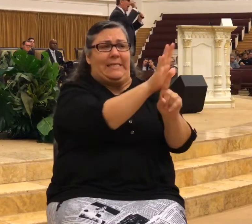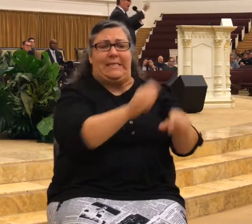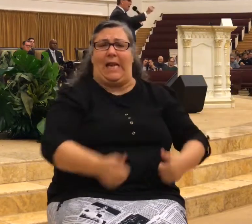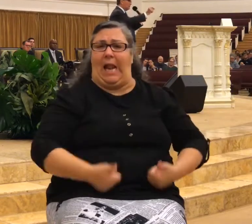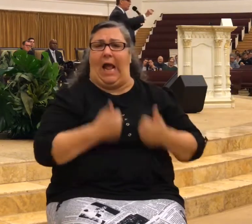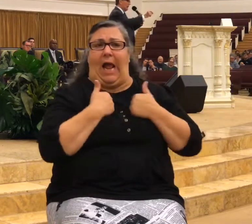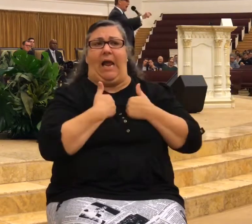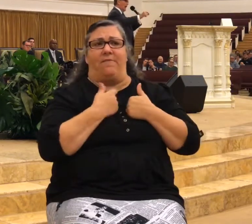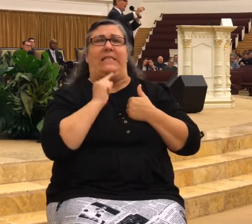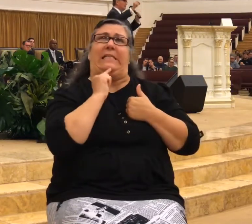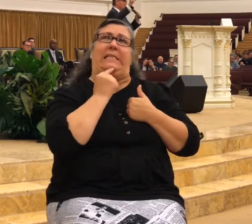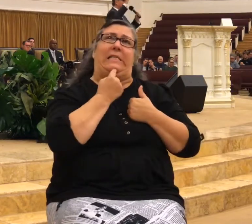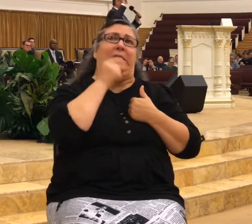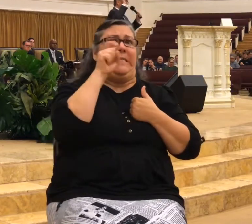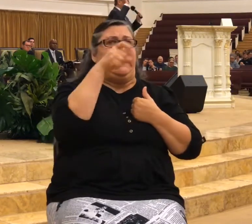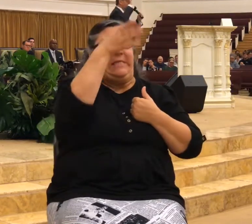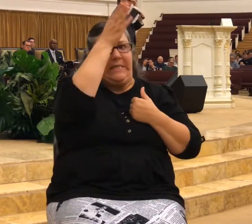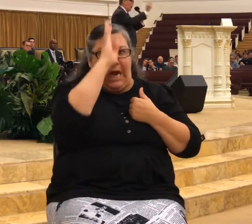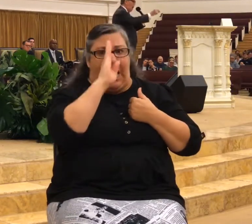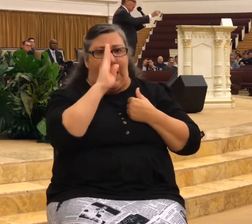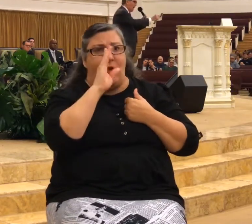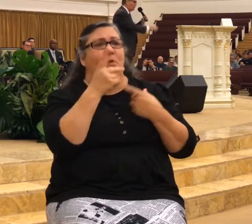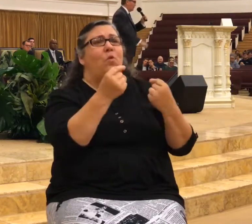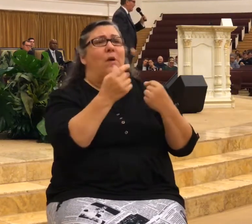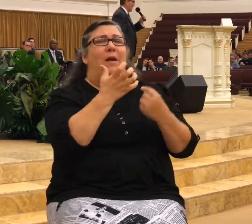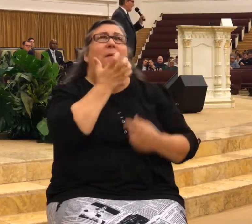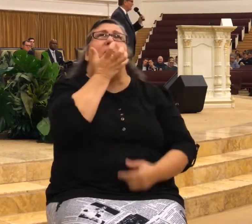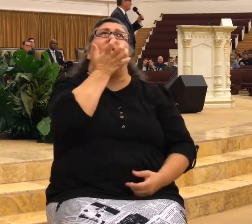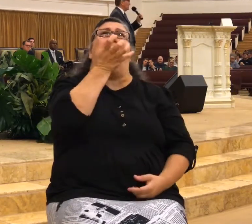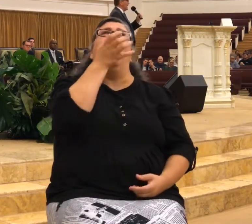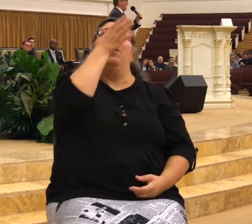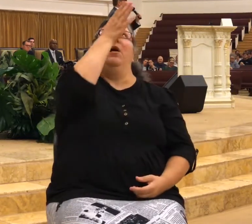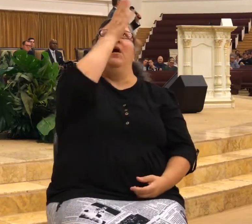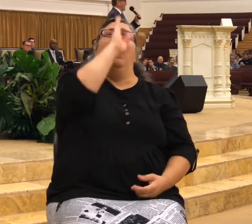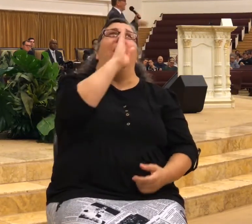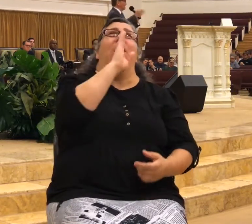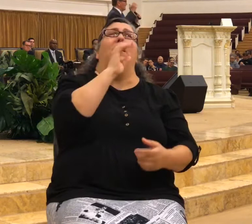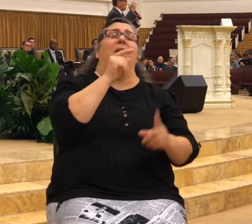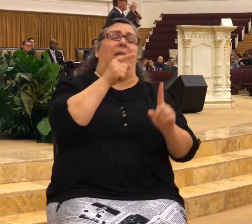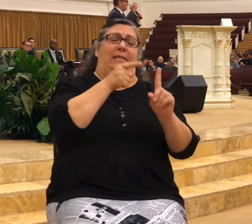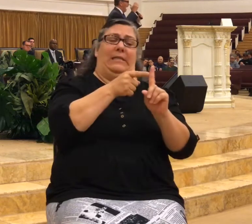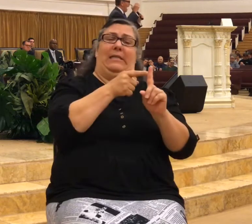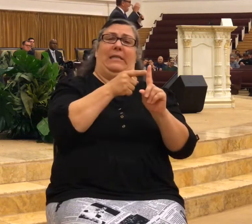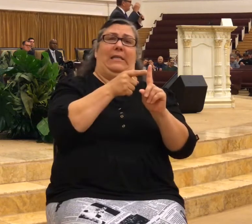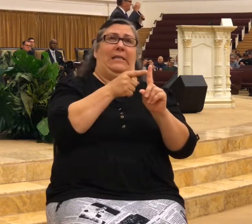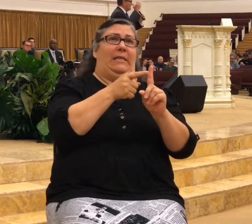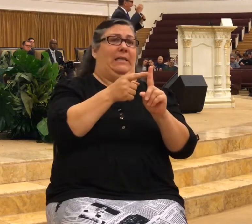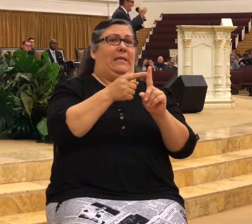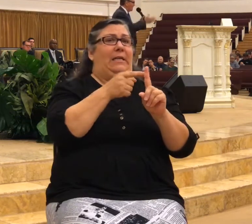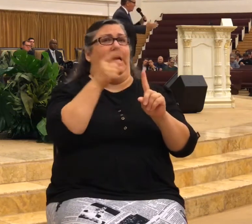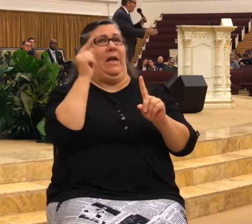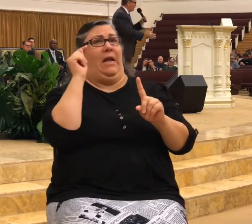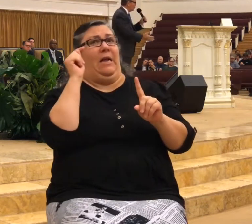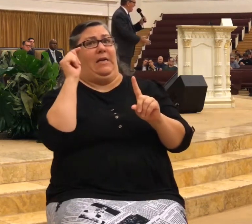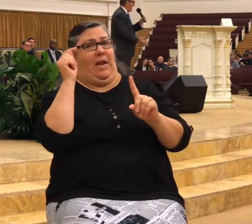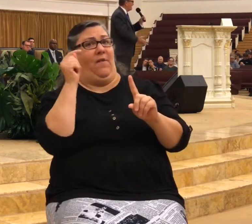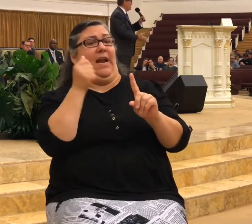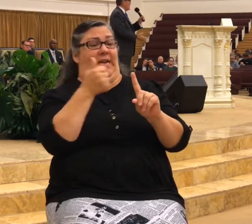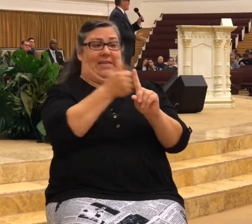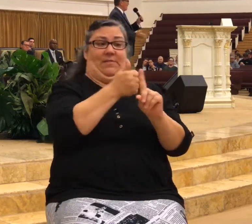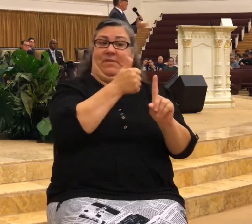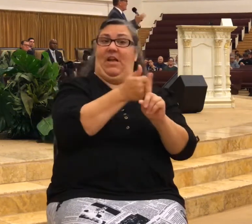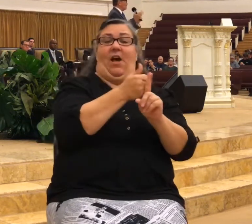to cry out to God. He began to call out to God. And he testified by his own